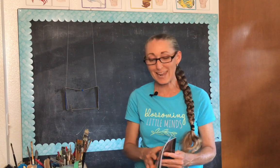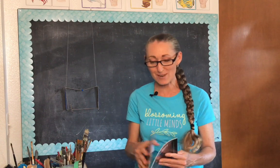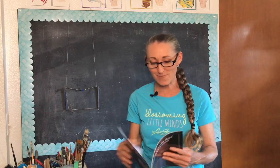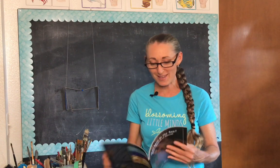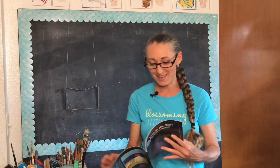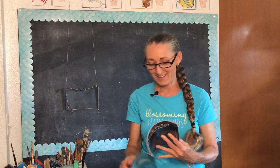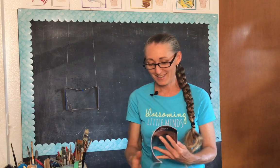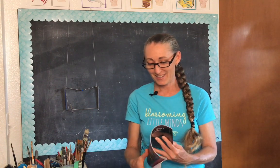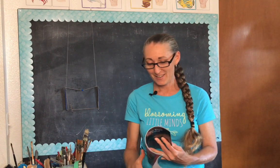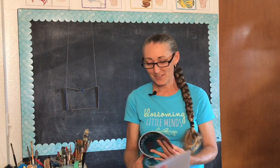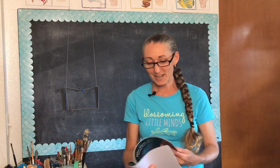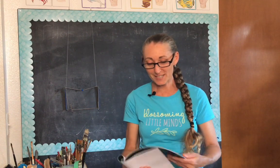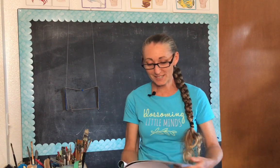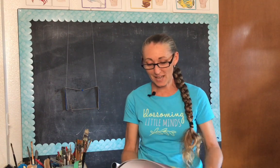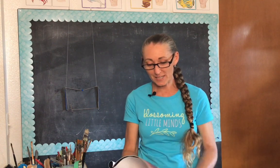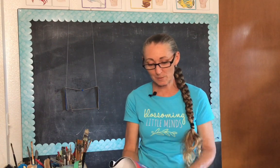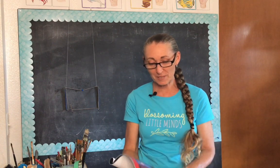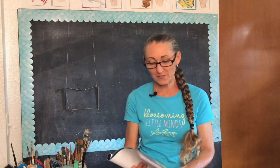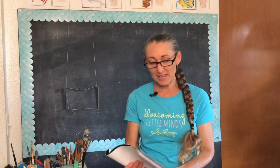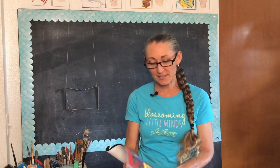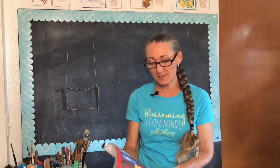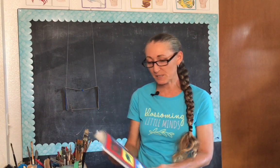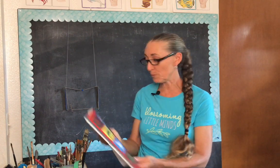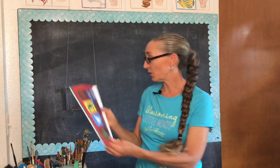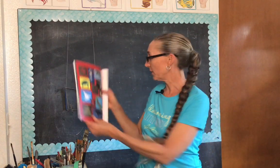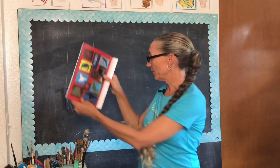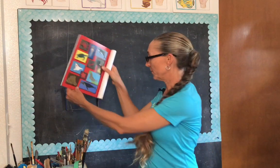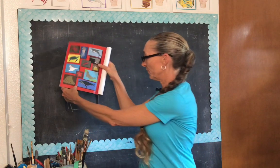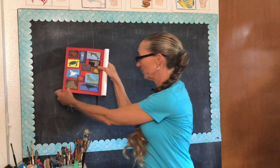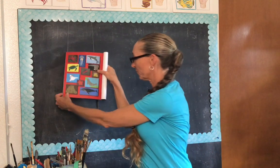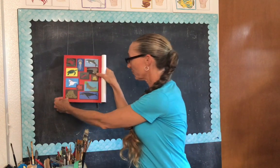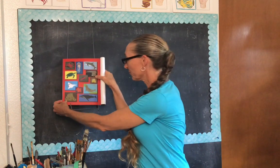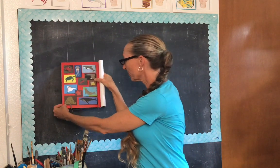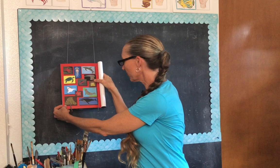game that I designed to be at the end of this book,